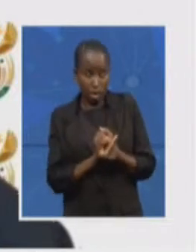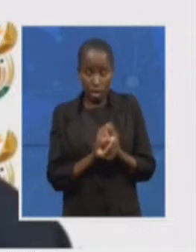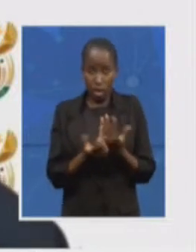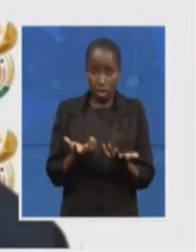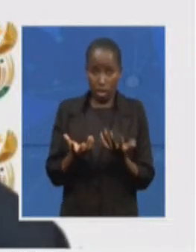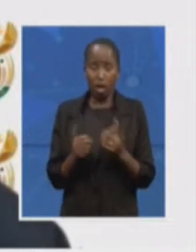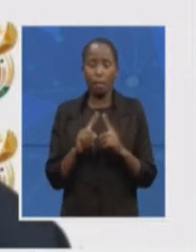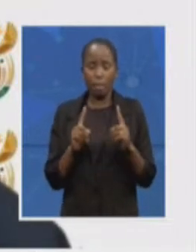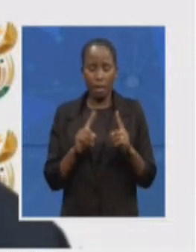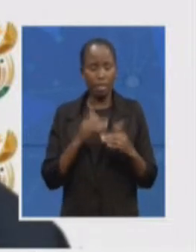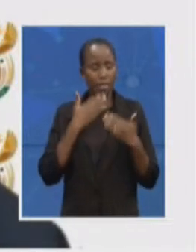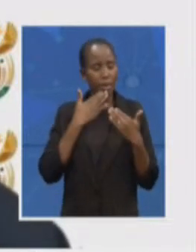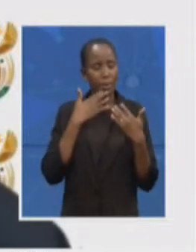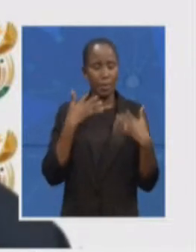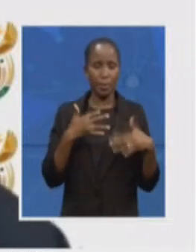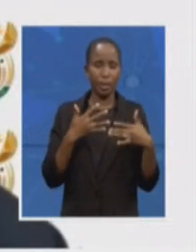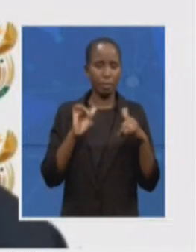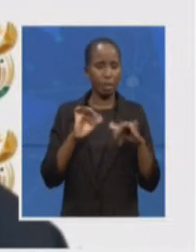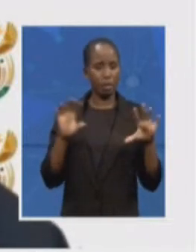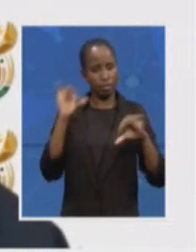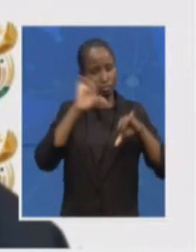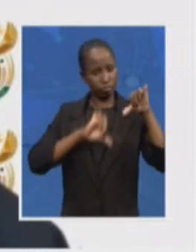that it is driven by a variant,